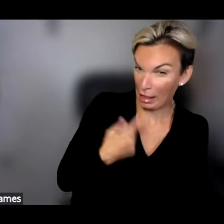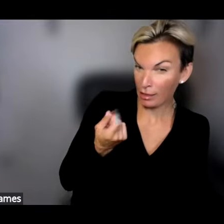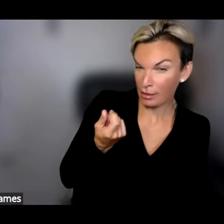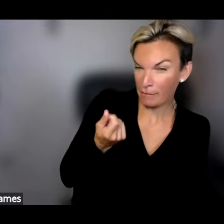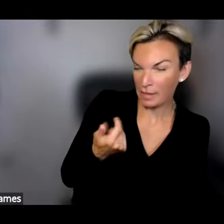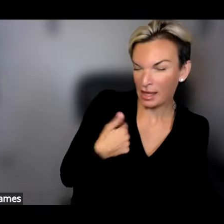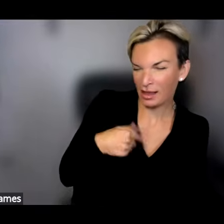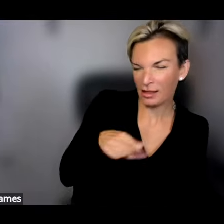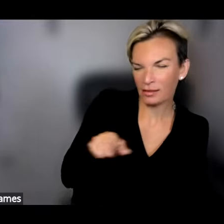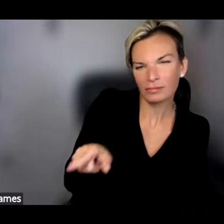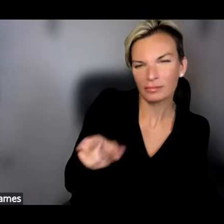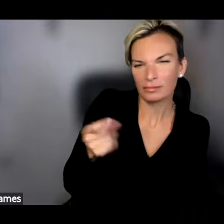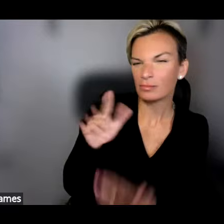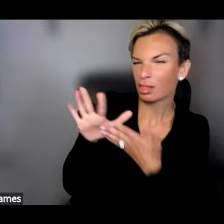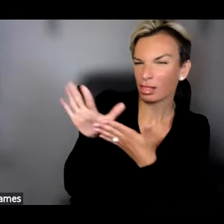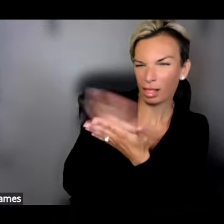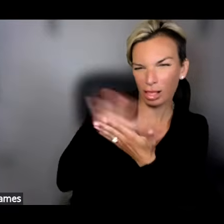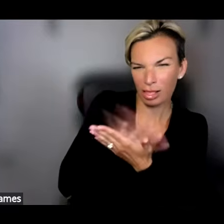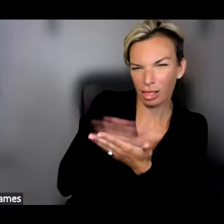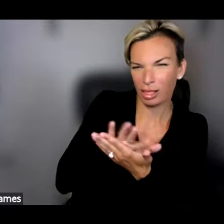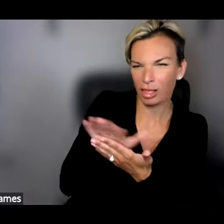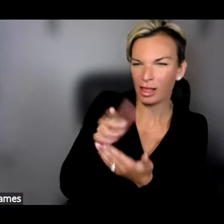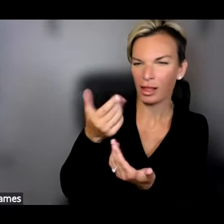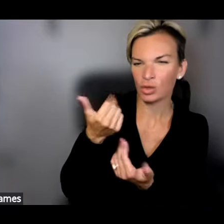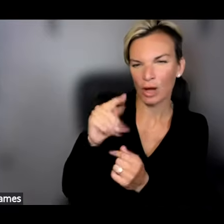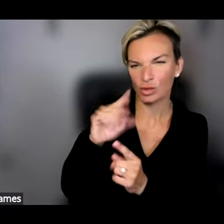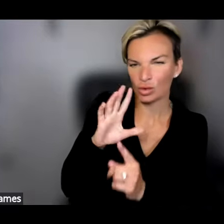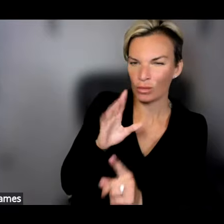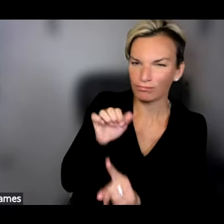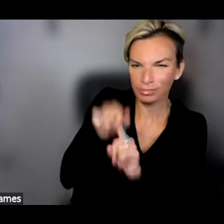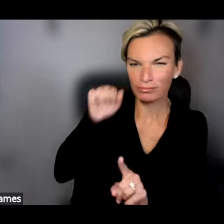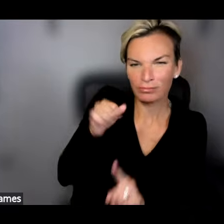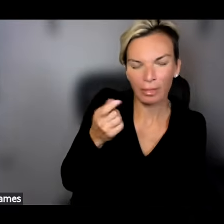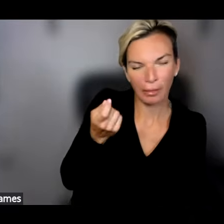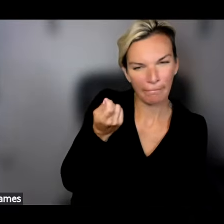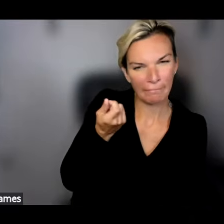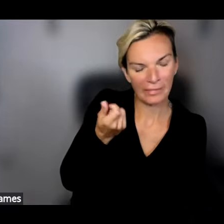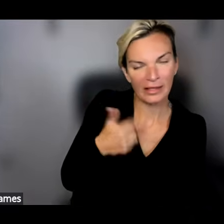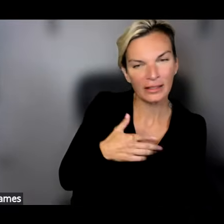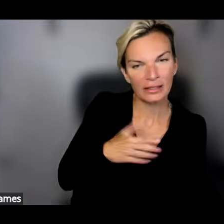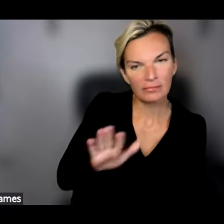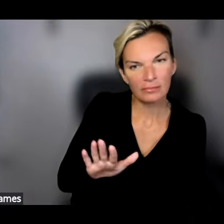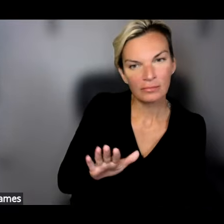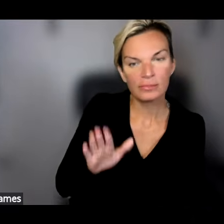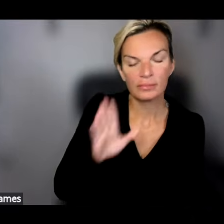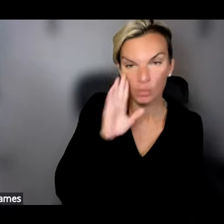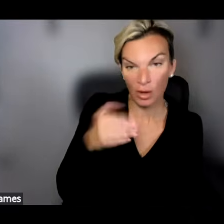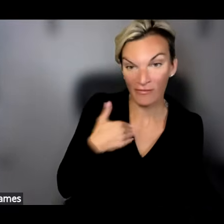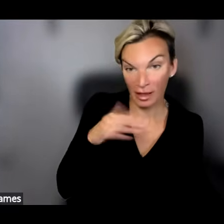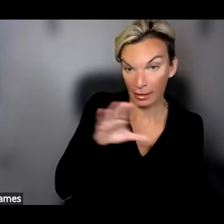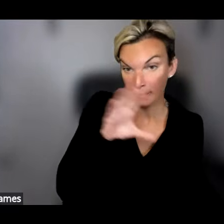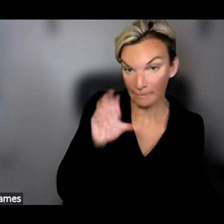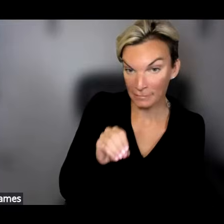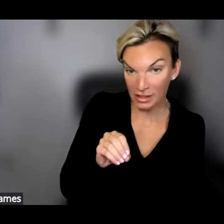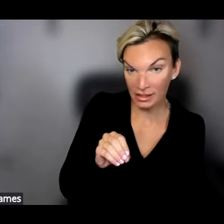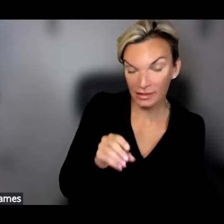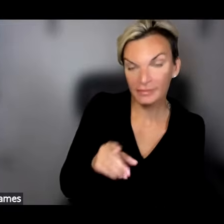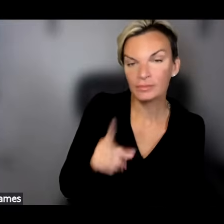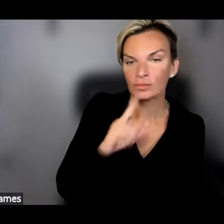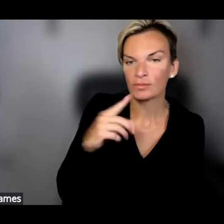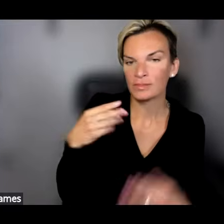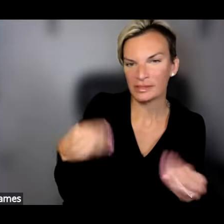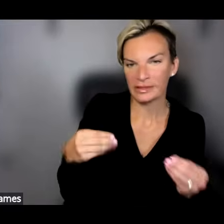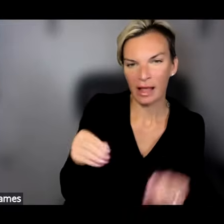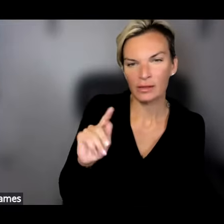but I don't know an easier one. So there's a company in our community that sells restroom supplies